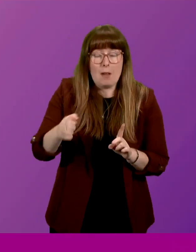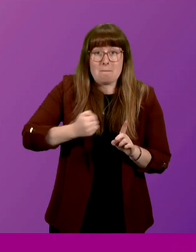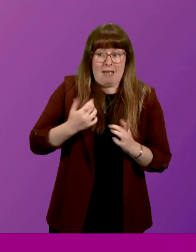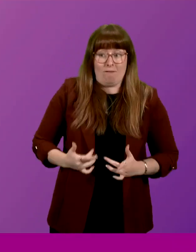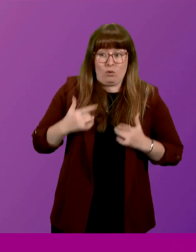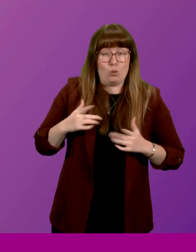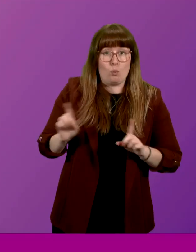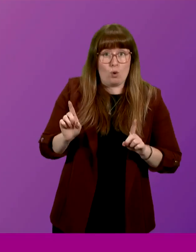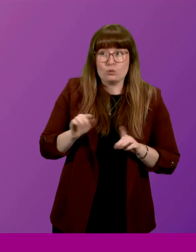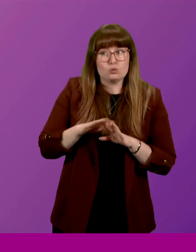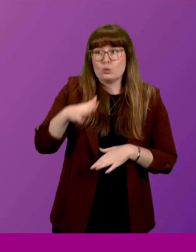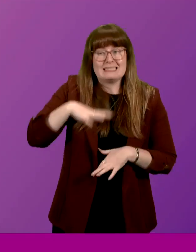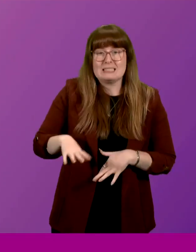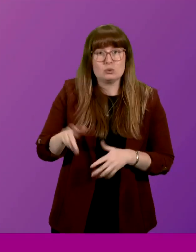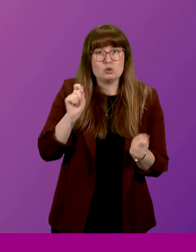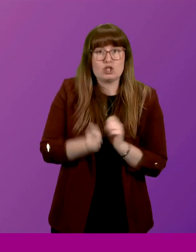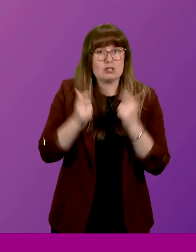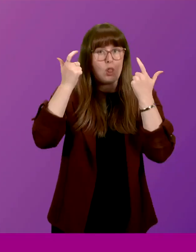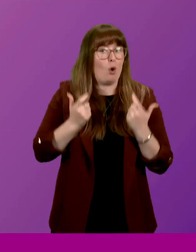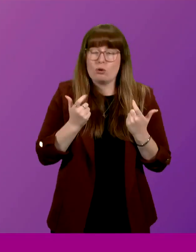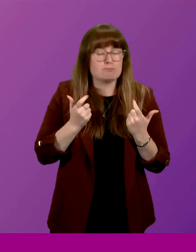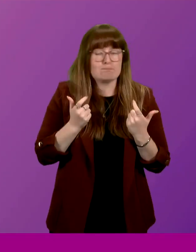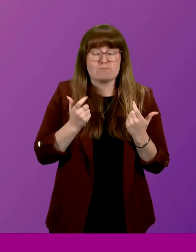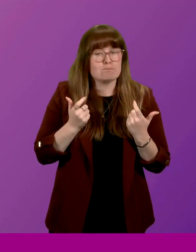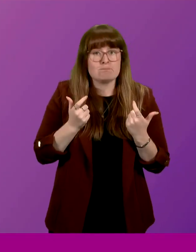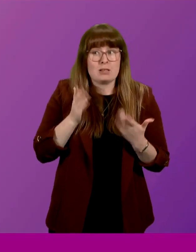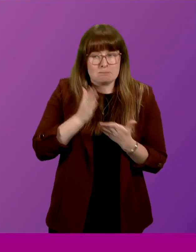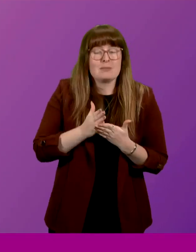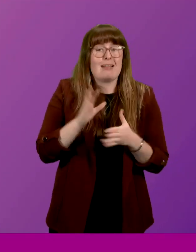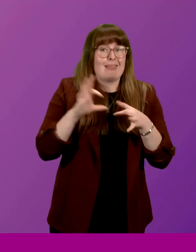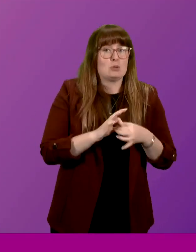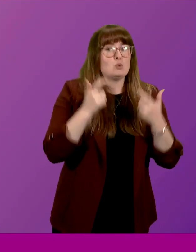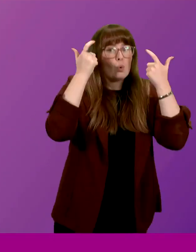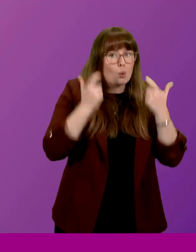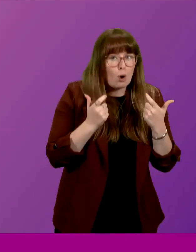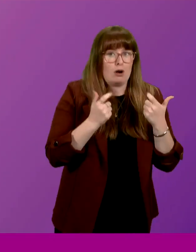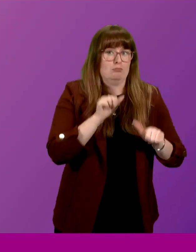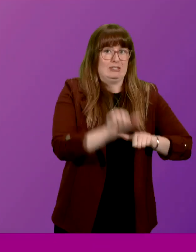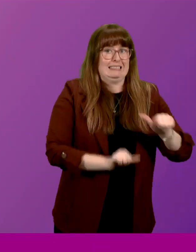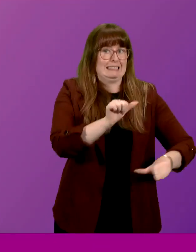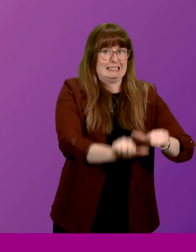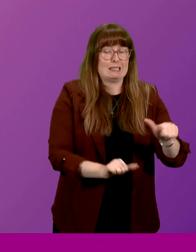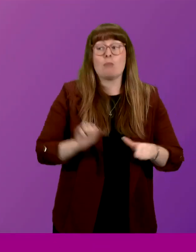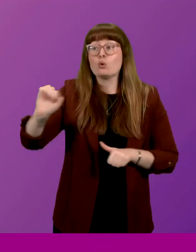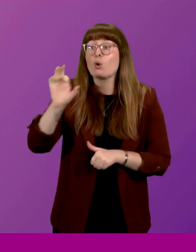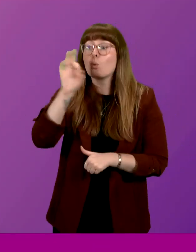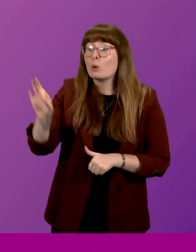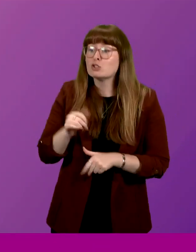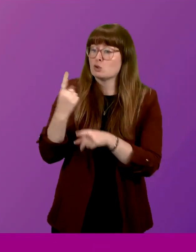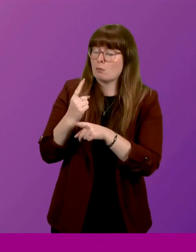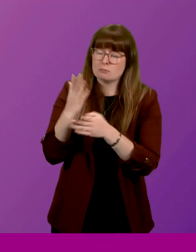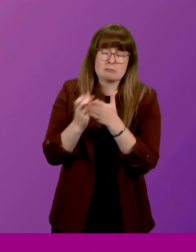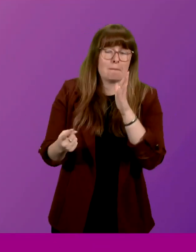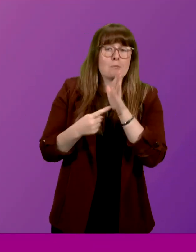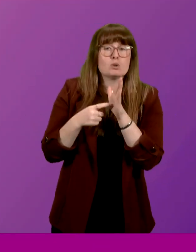view, no requirement for there to be a legislative change. This is about court procedures, but Claire Baker's question highlights the important